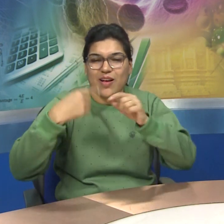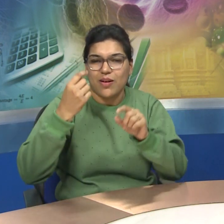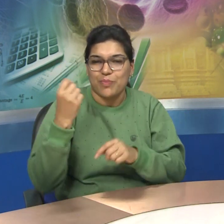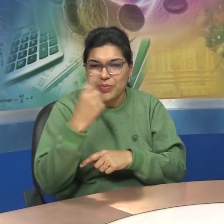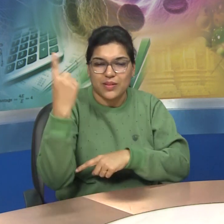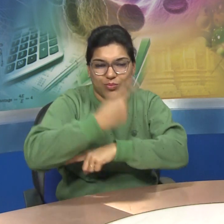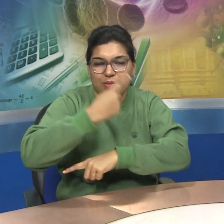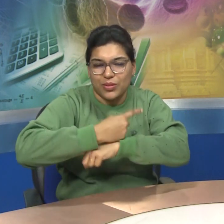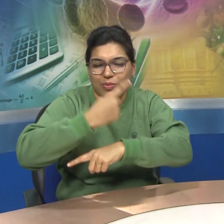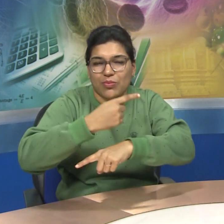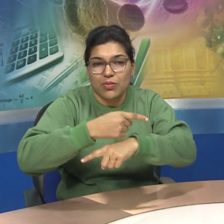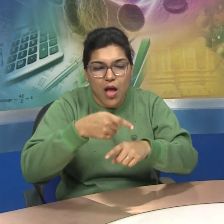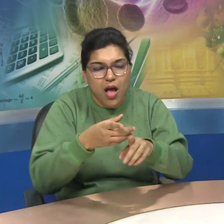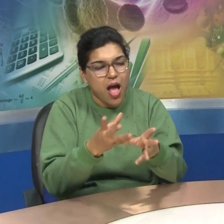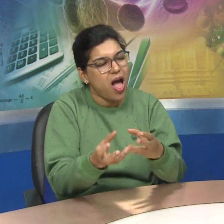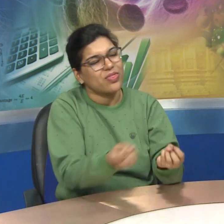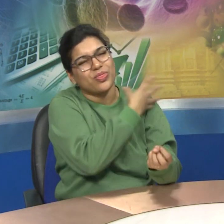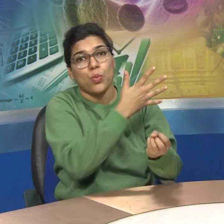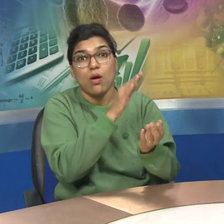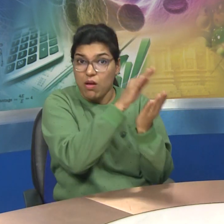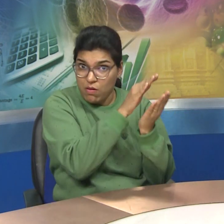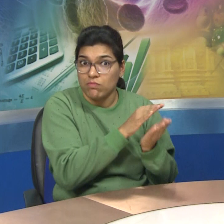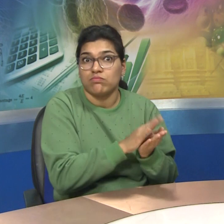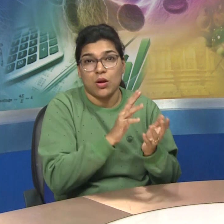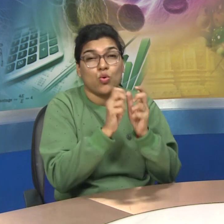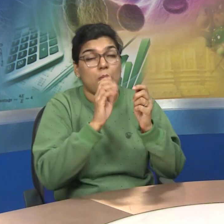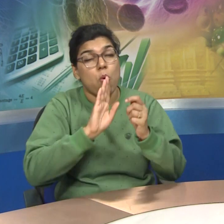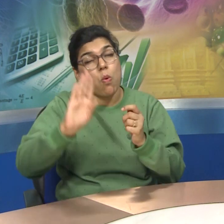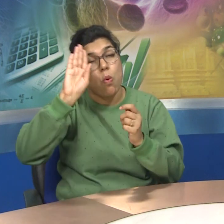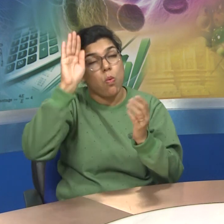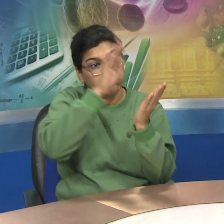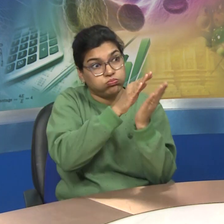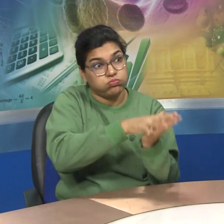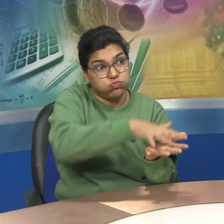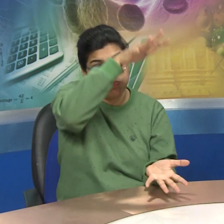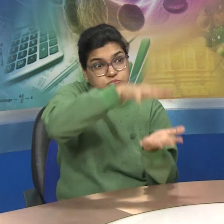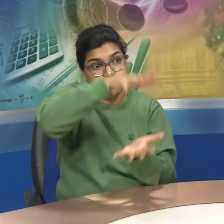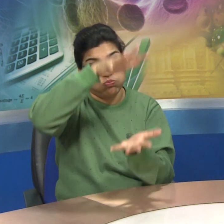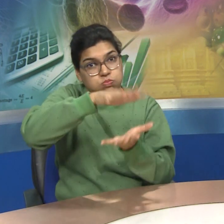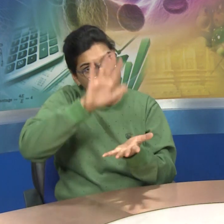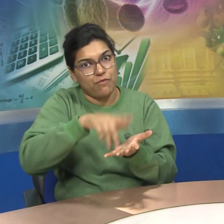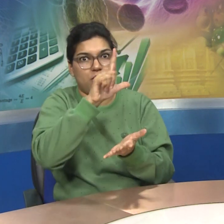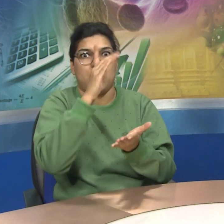So there are different types of periodicals. Some are monthly, some are quarterly, some are yearly.